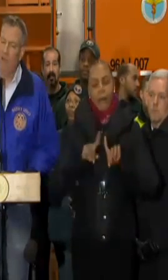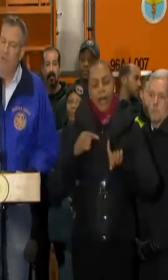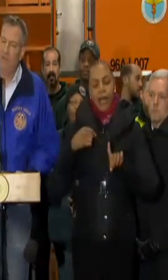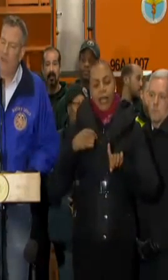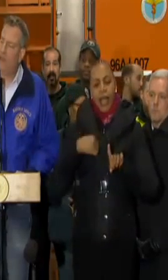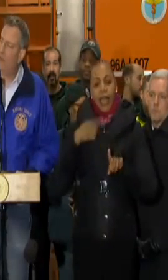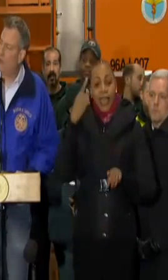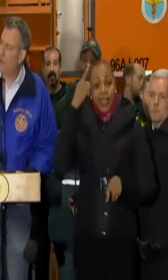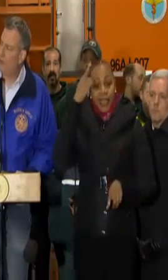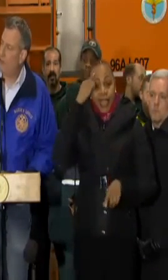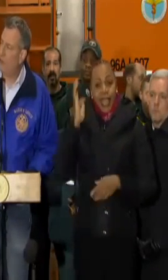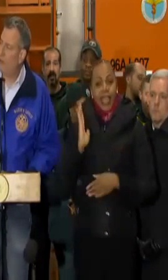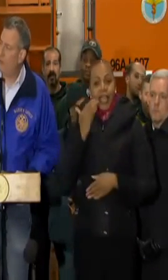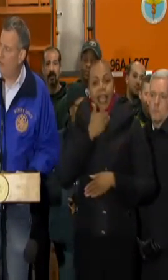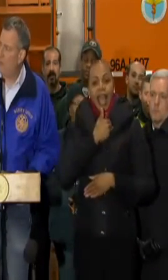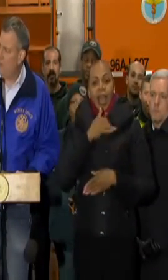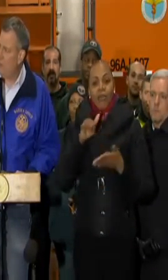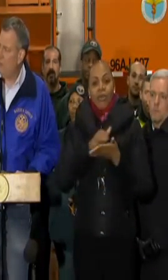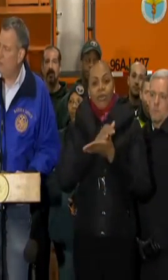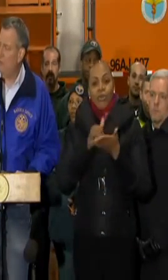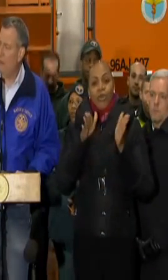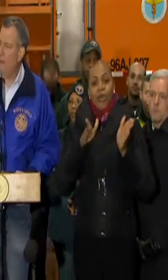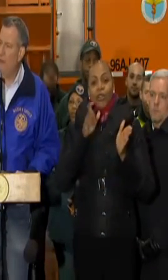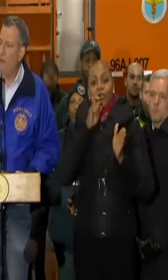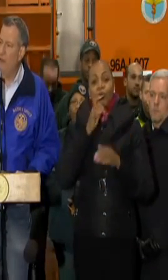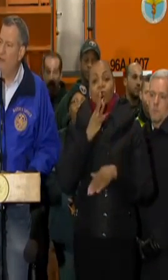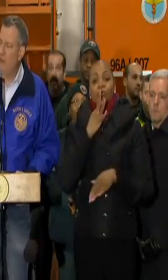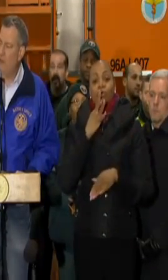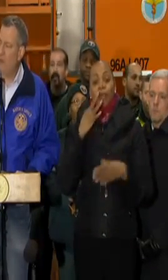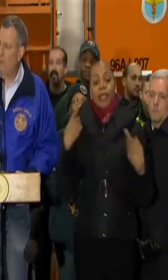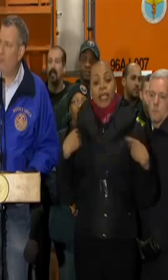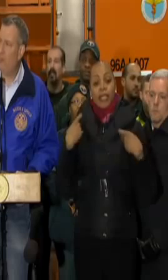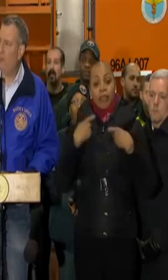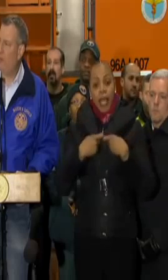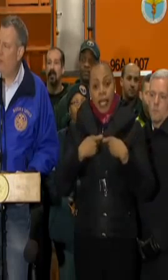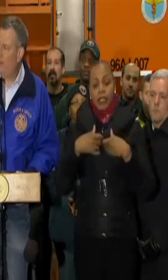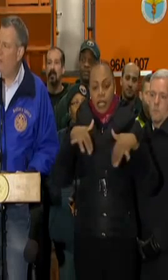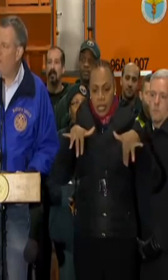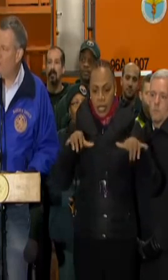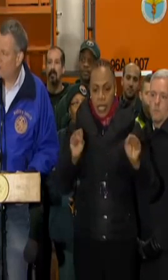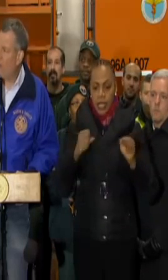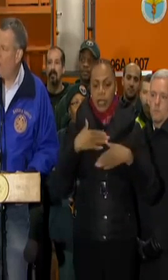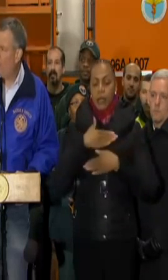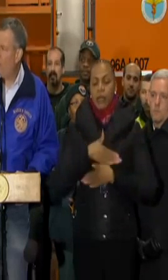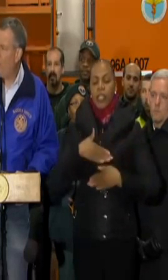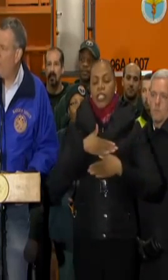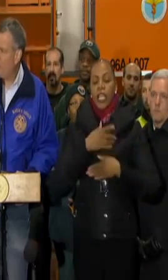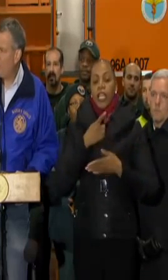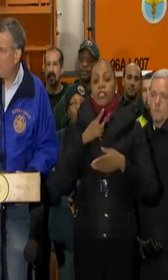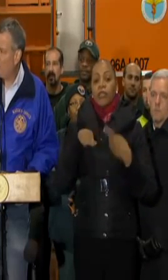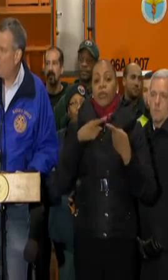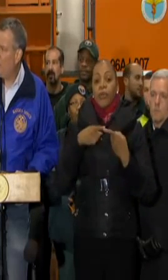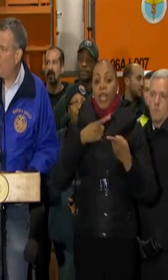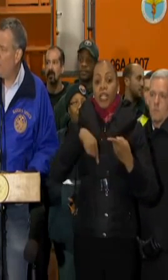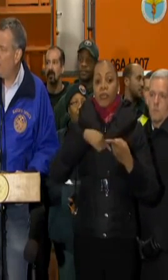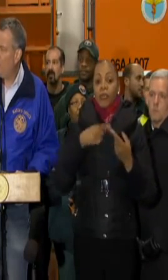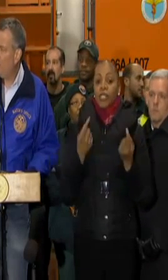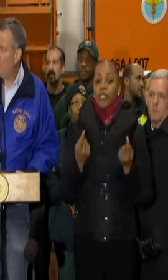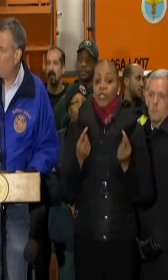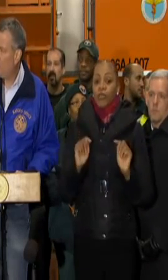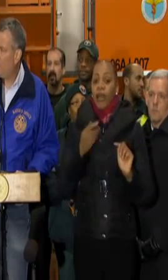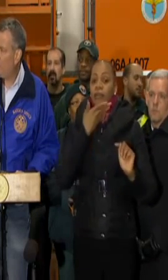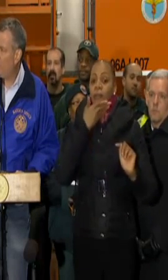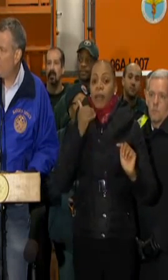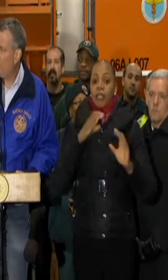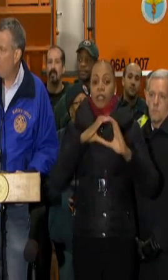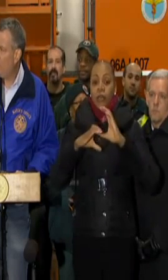our fellow New Yorkers who are Spanish speakers do appreciate when any of us try to do our best to communicate and give